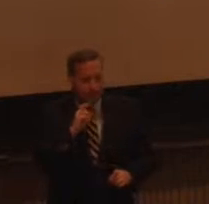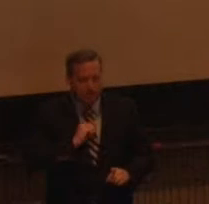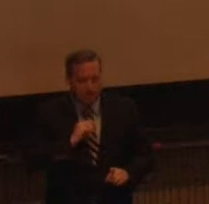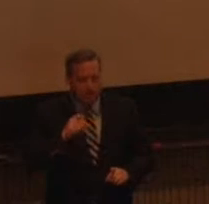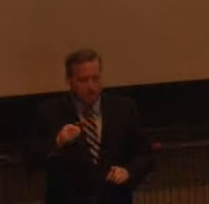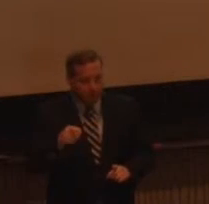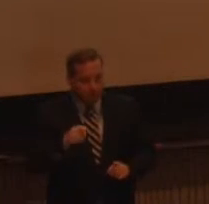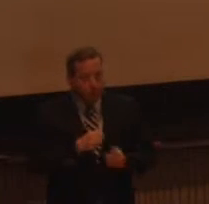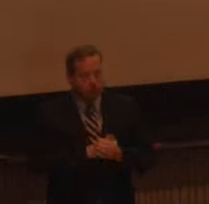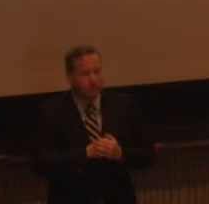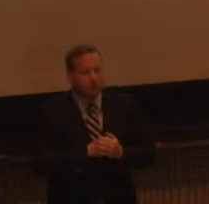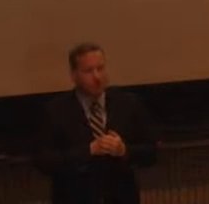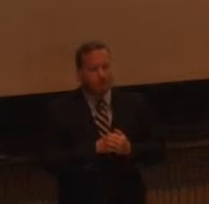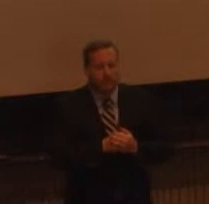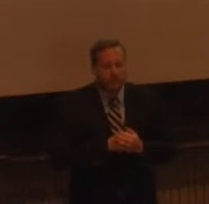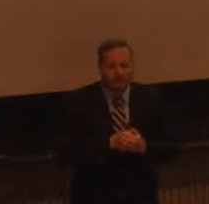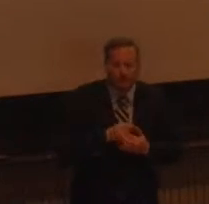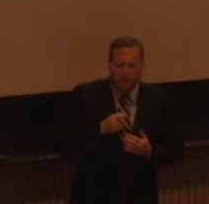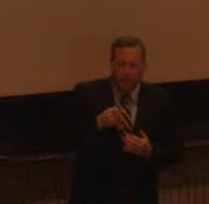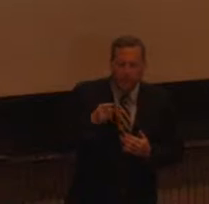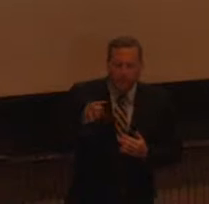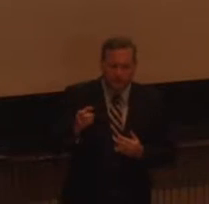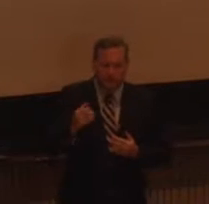In Vietnam, I remember,